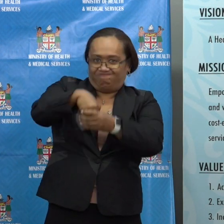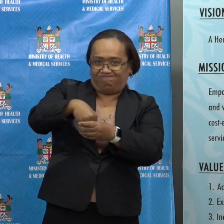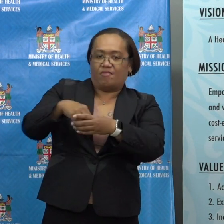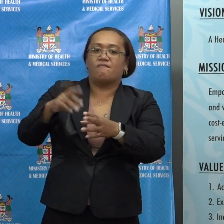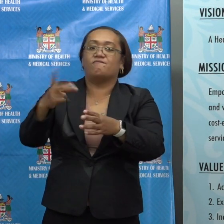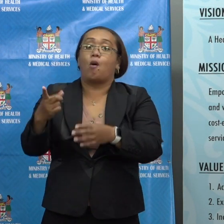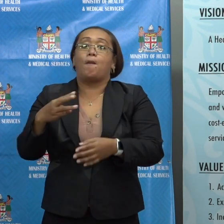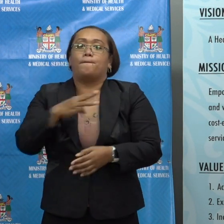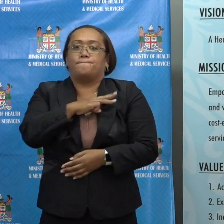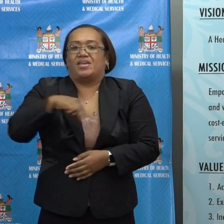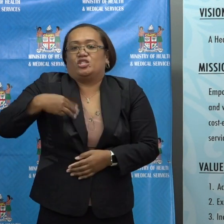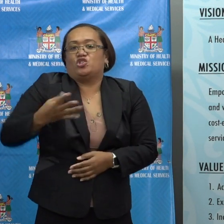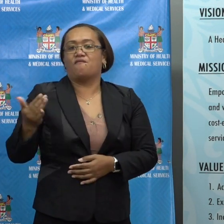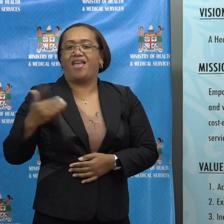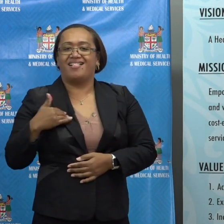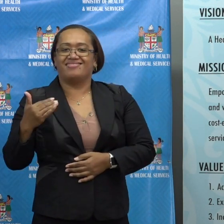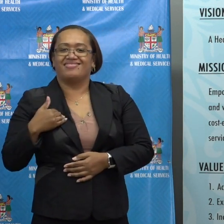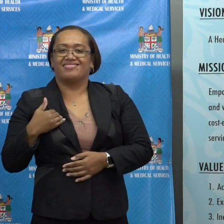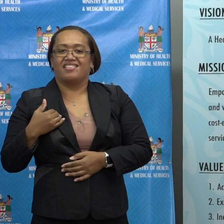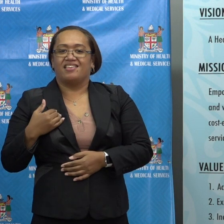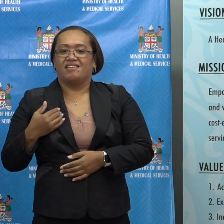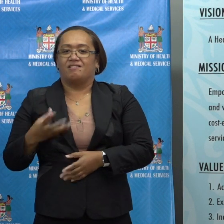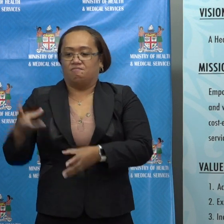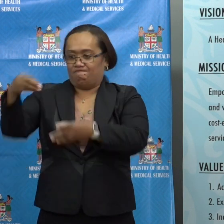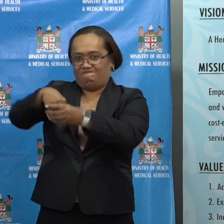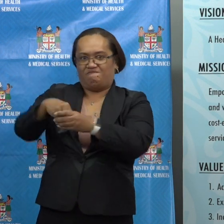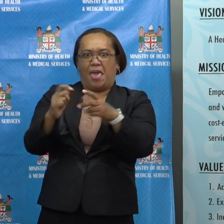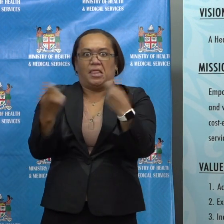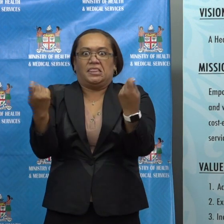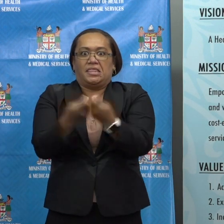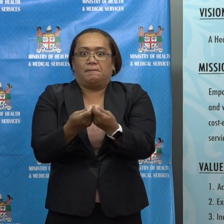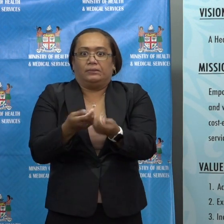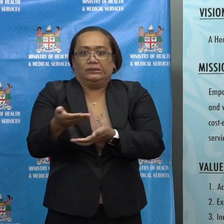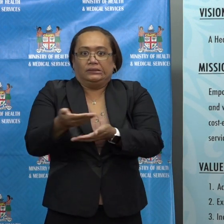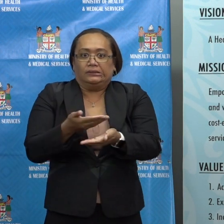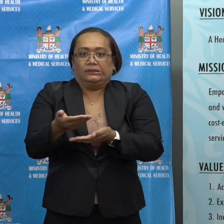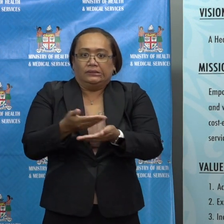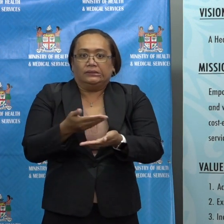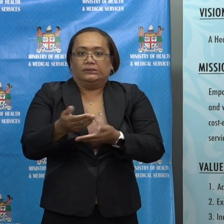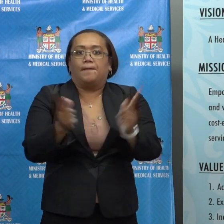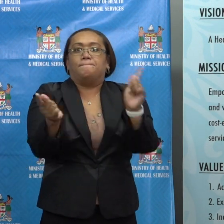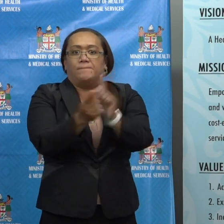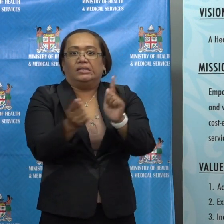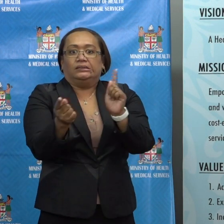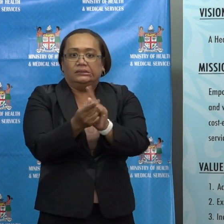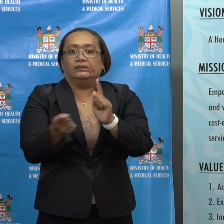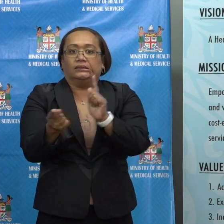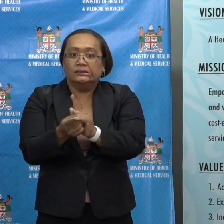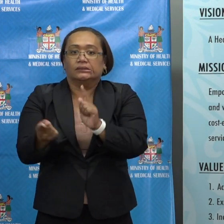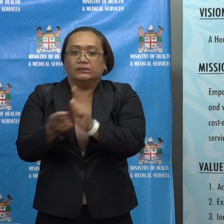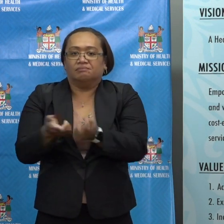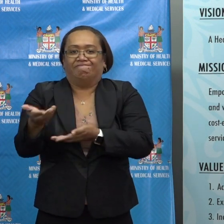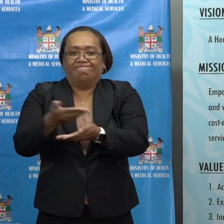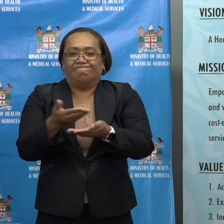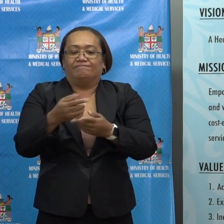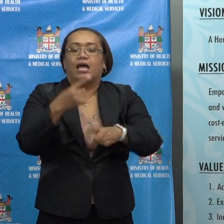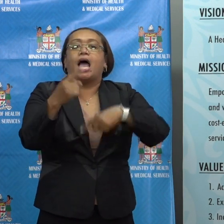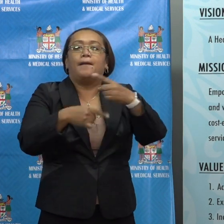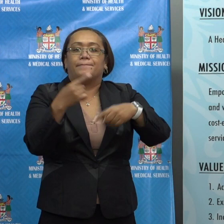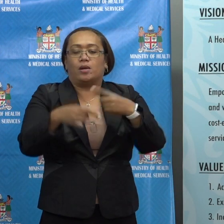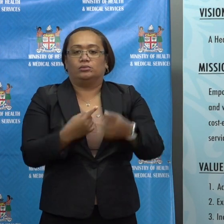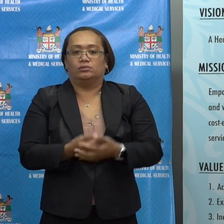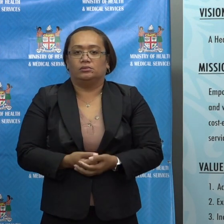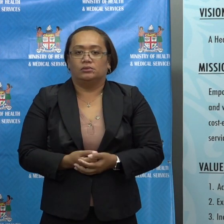mount a very suitable response. We've spent the whole of today, and we will continue to spend time to make sure